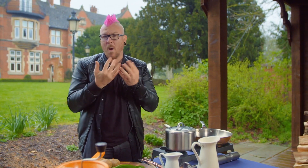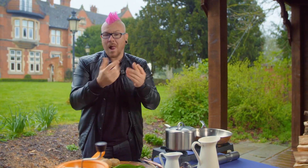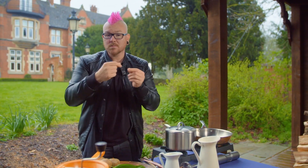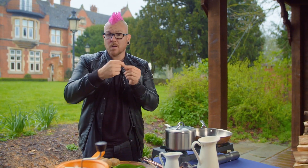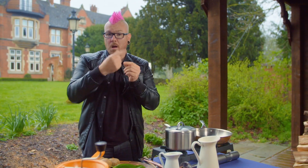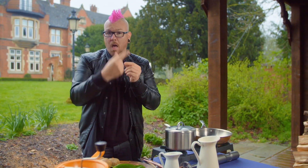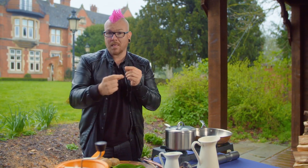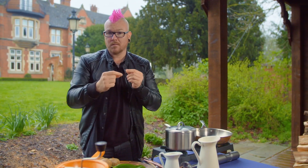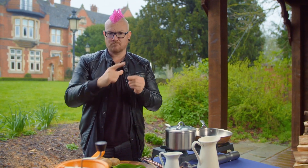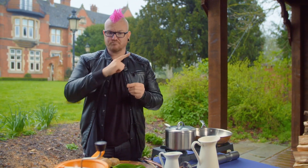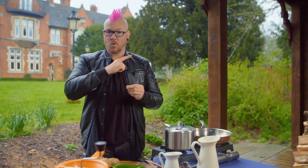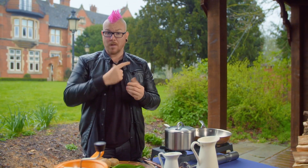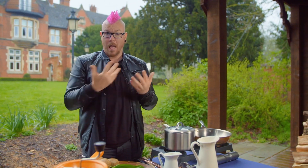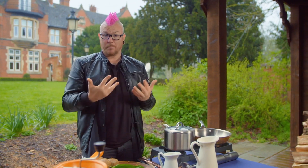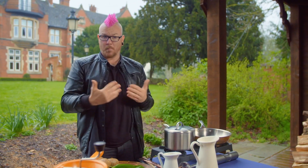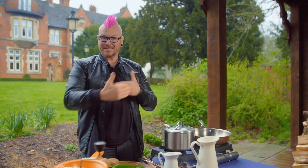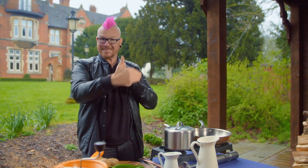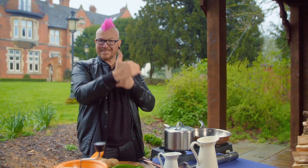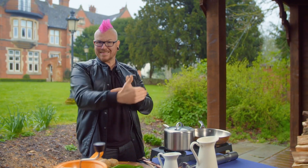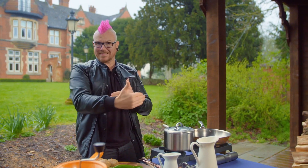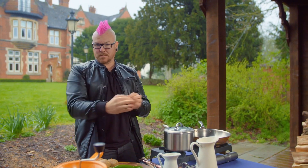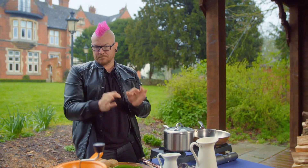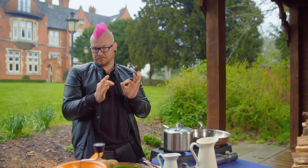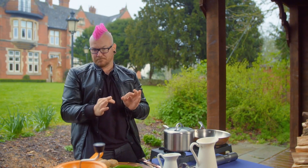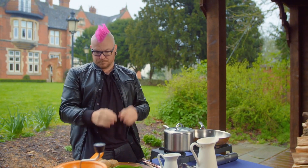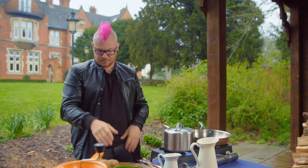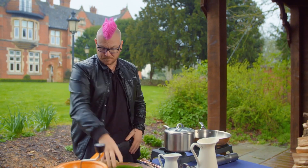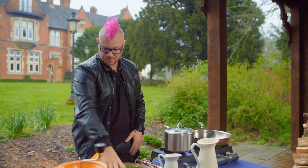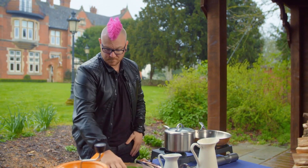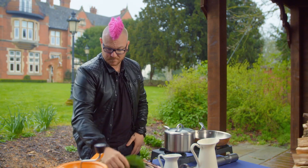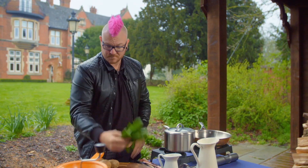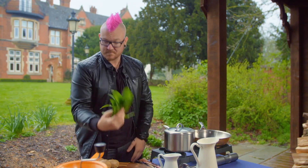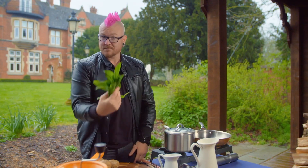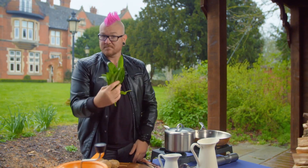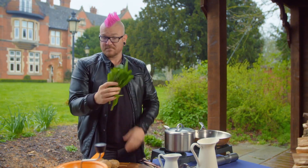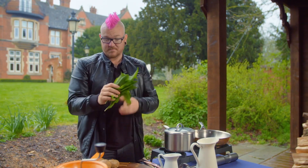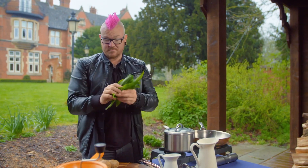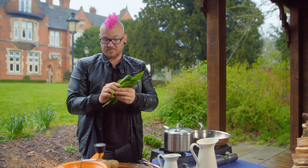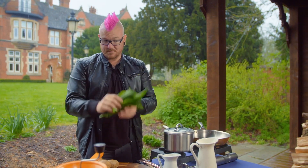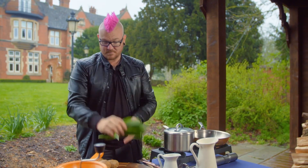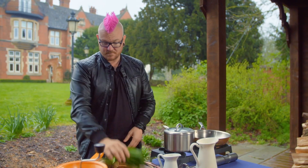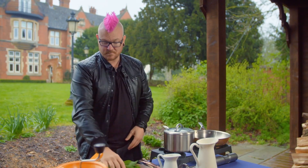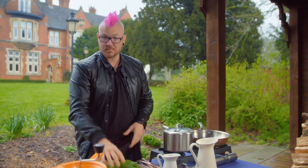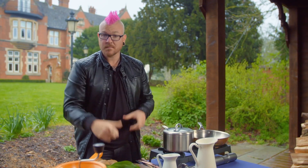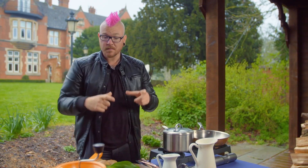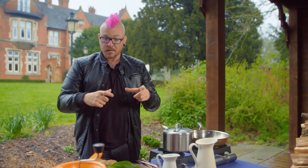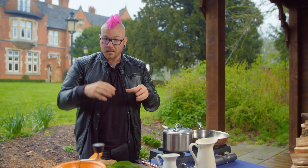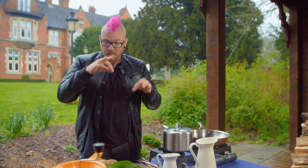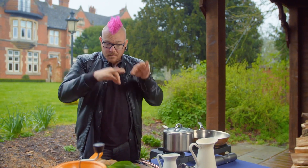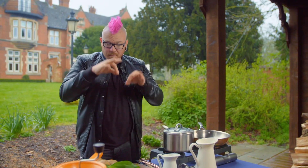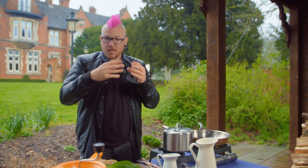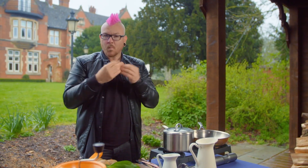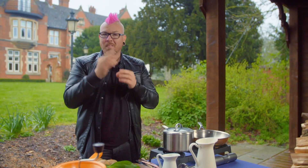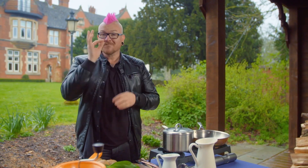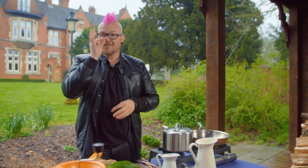Plus wild garlic, which is in season at the moment. And I'm going to top it off with edible